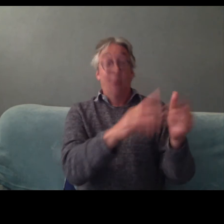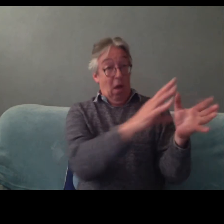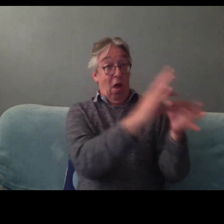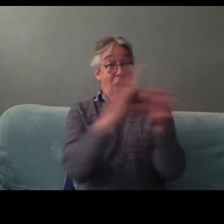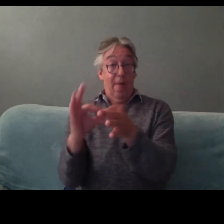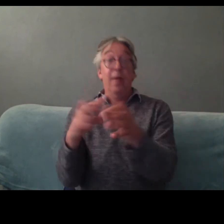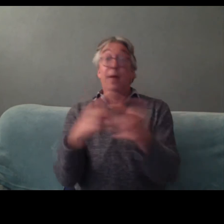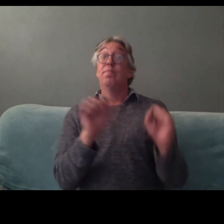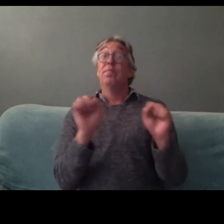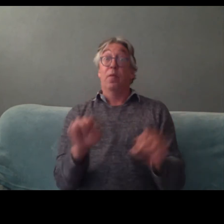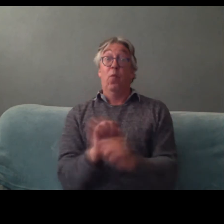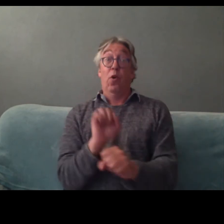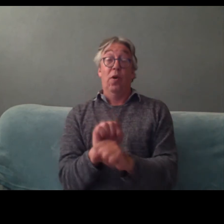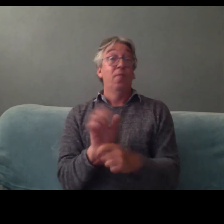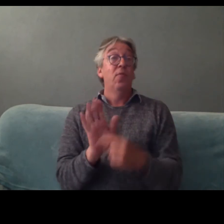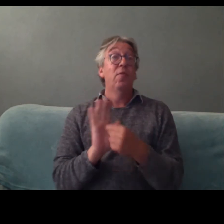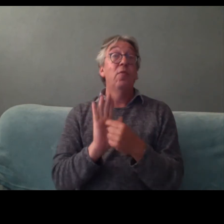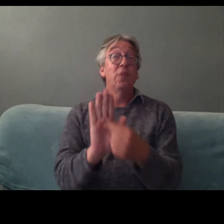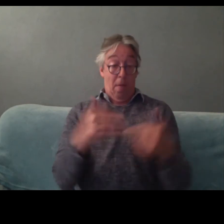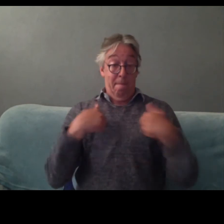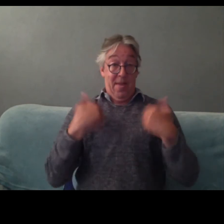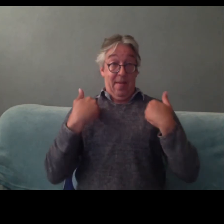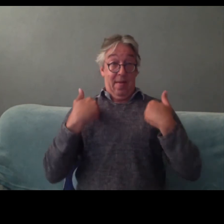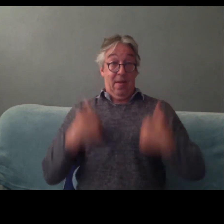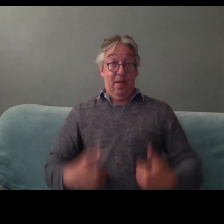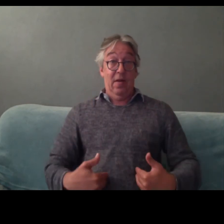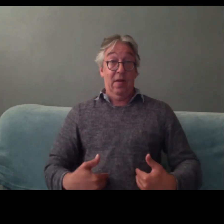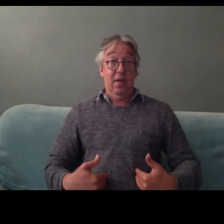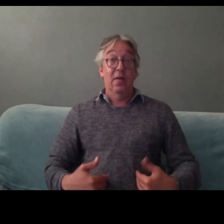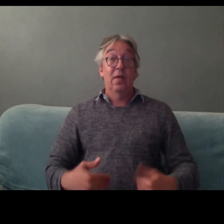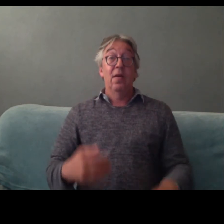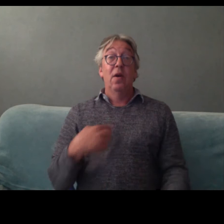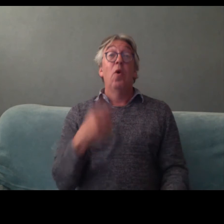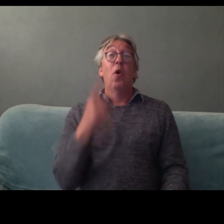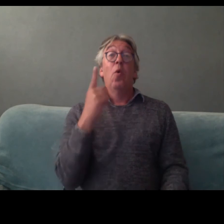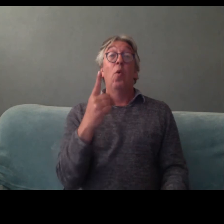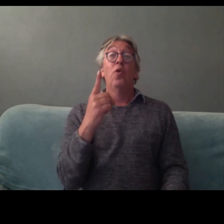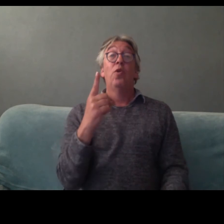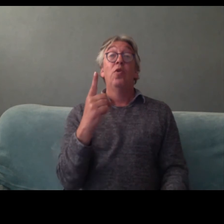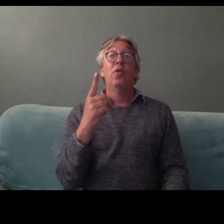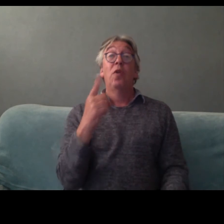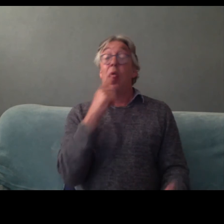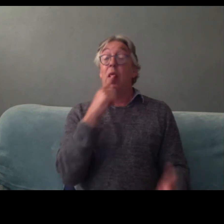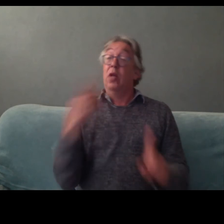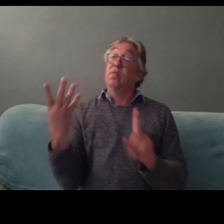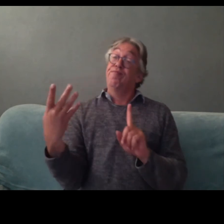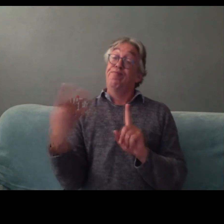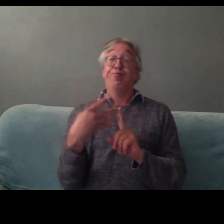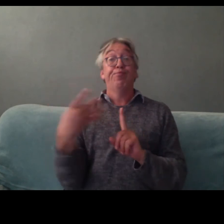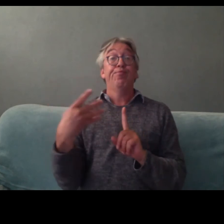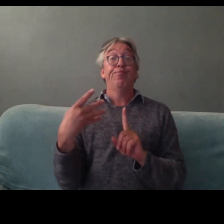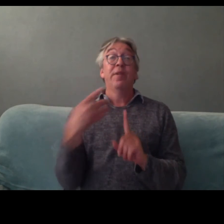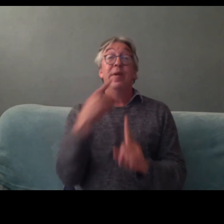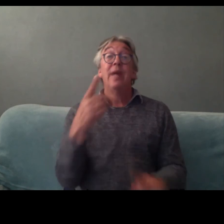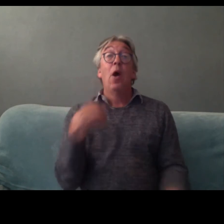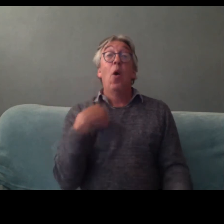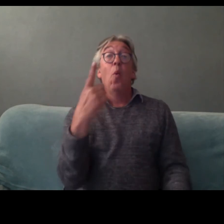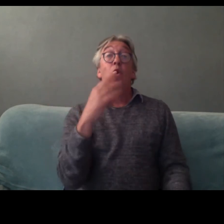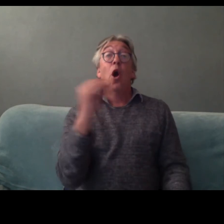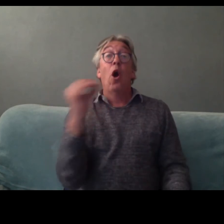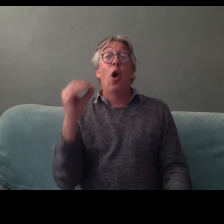me, be very practical, have 100 inability to work. So it means I